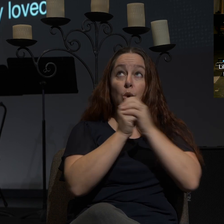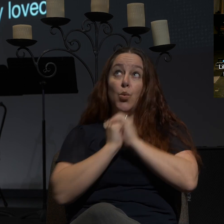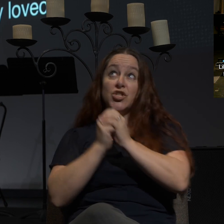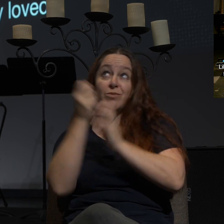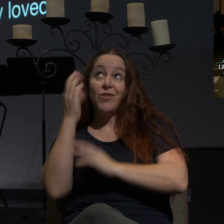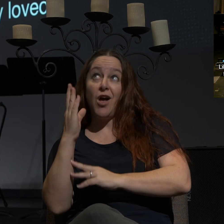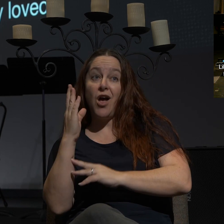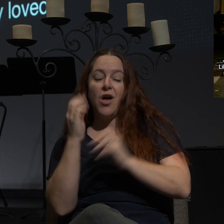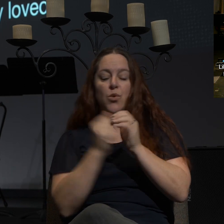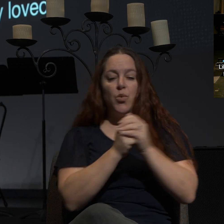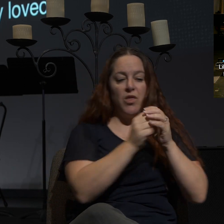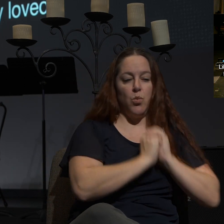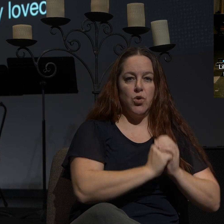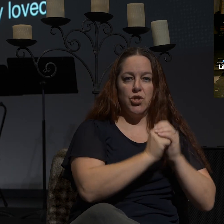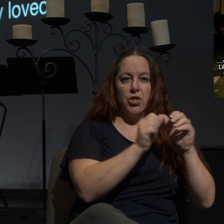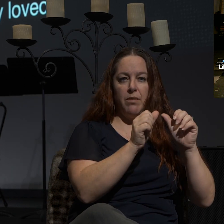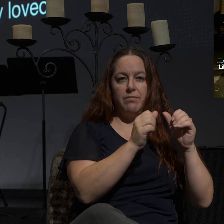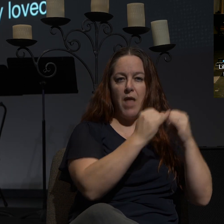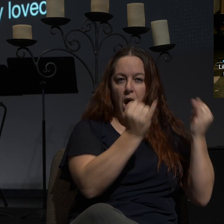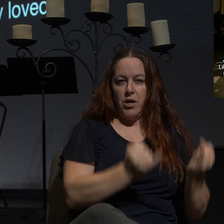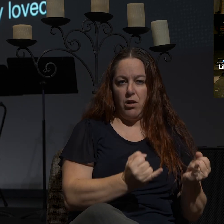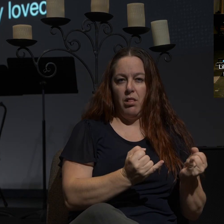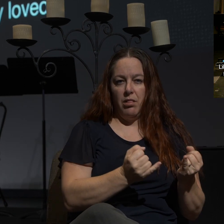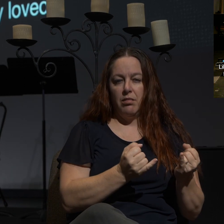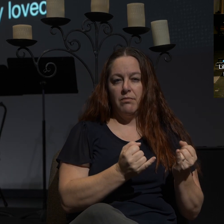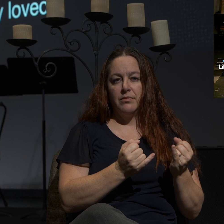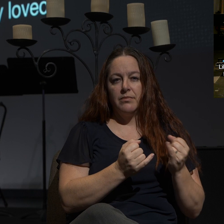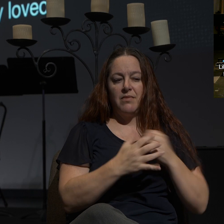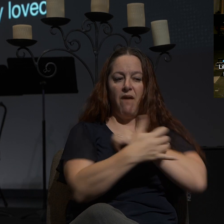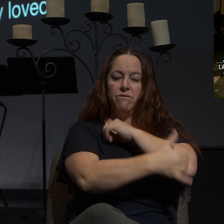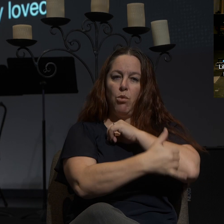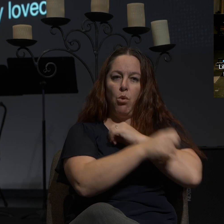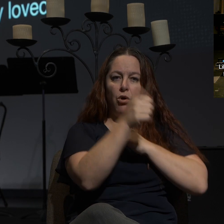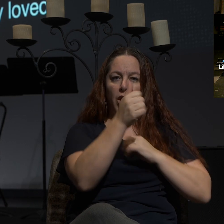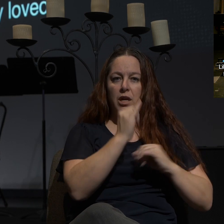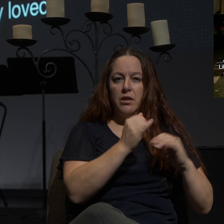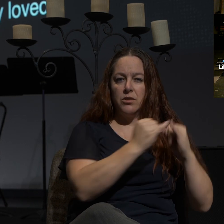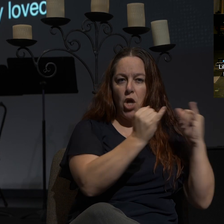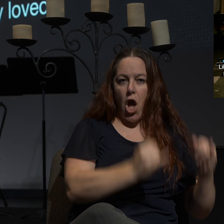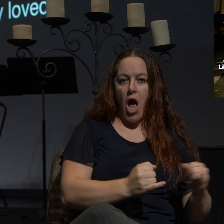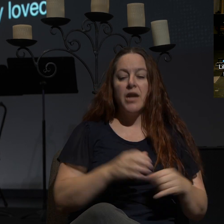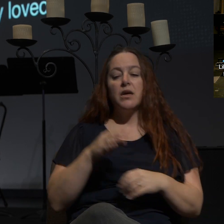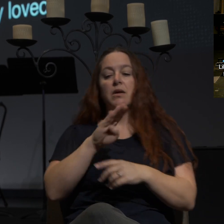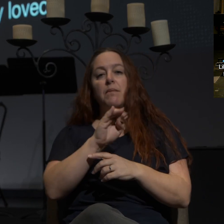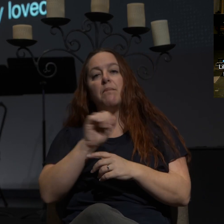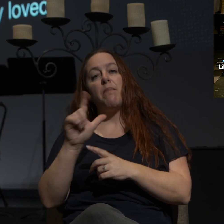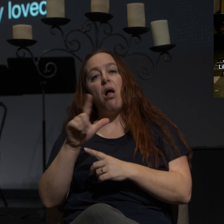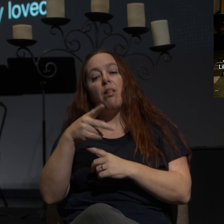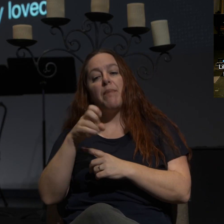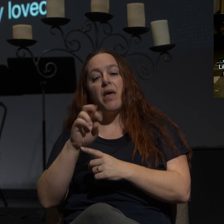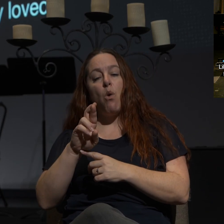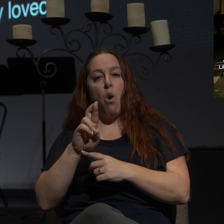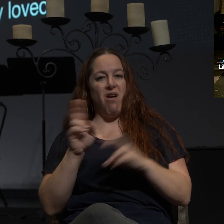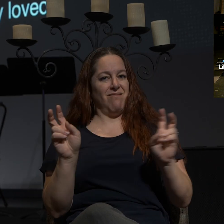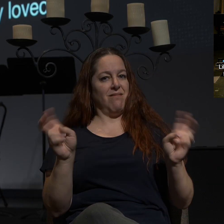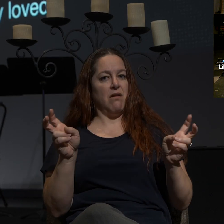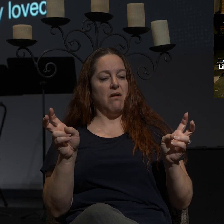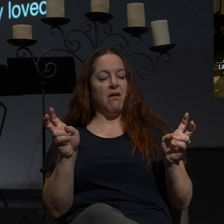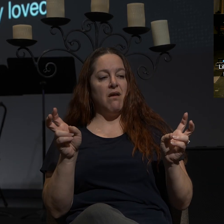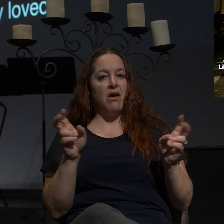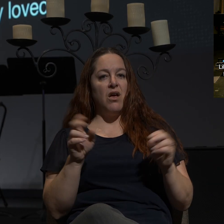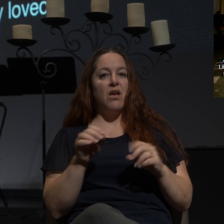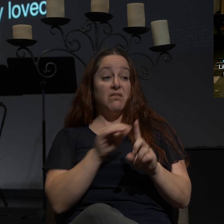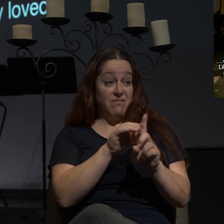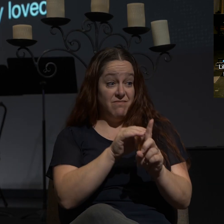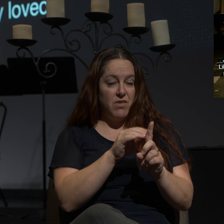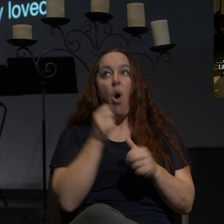of God with the worship of some other foreign god. Baal Peor is code in the Jewish mind for, oh